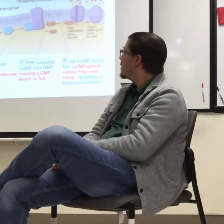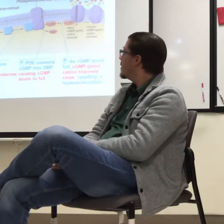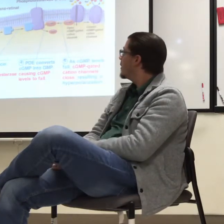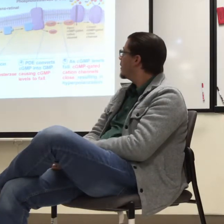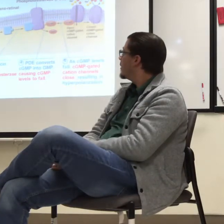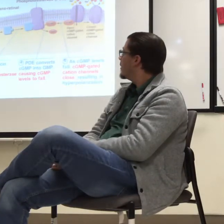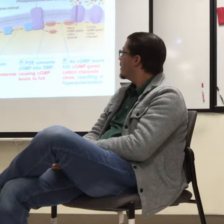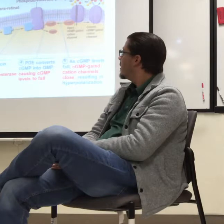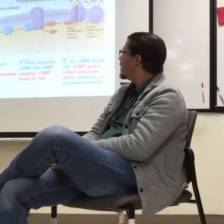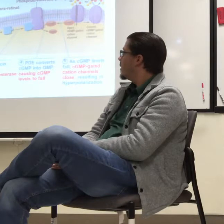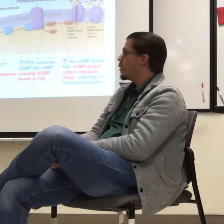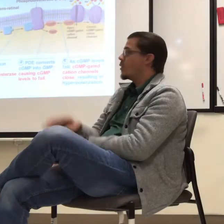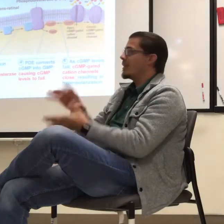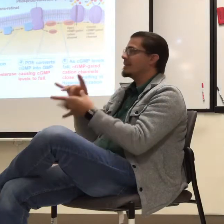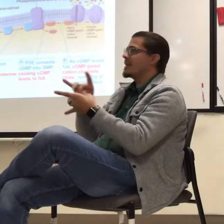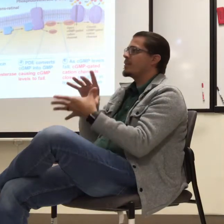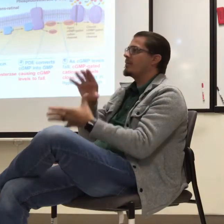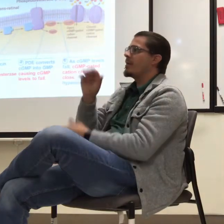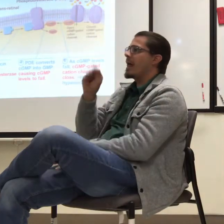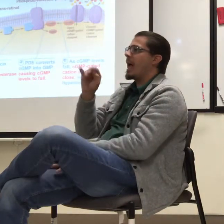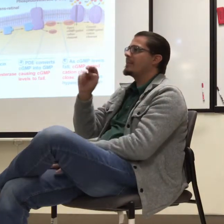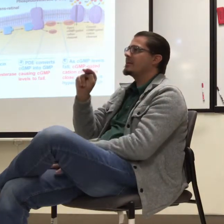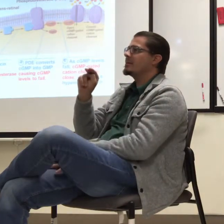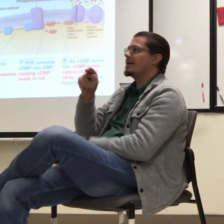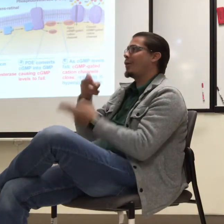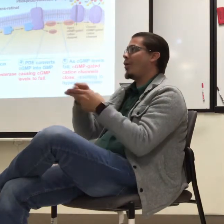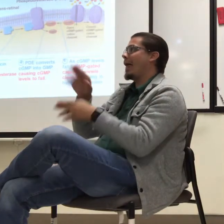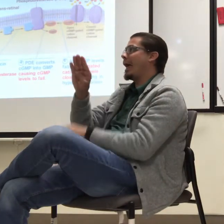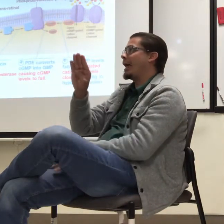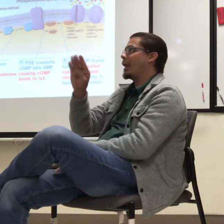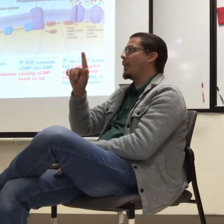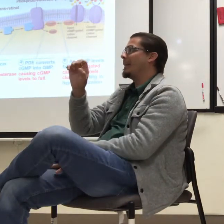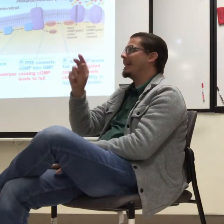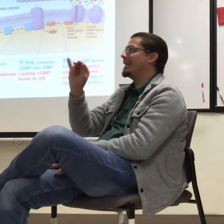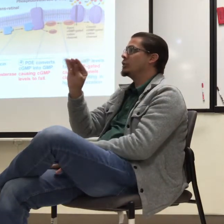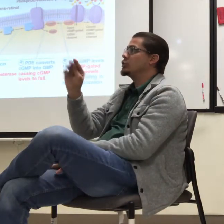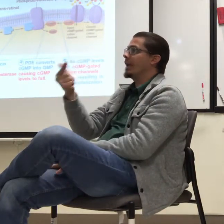And it's going to separate from the opsin. They call that bleaching. Well, anyways, it is shown here.